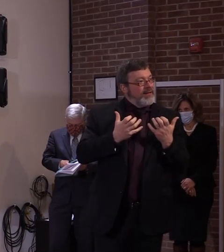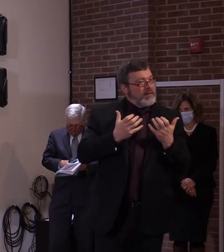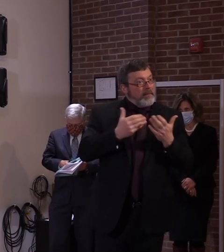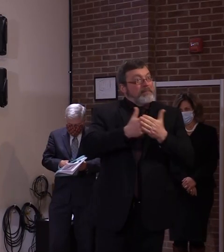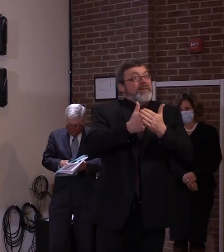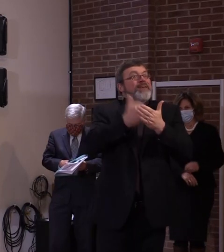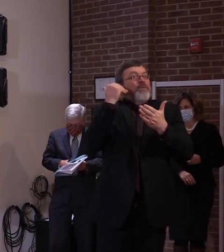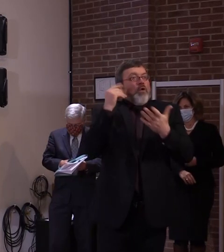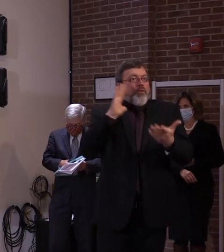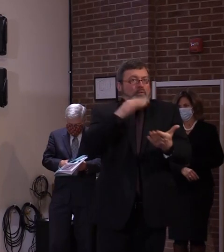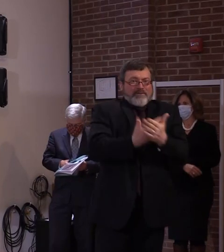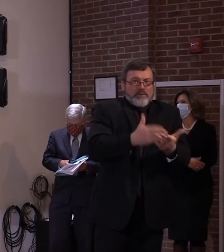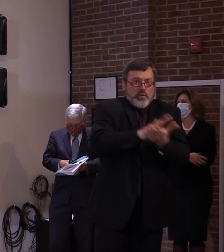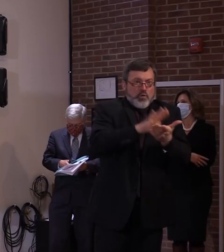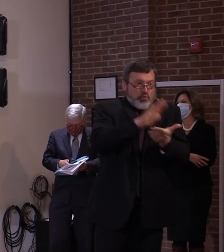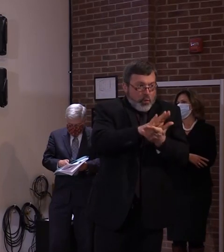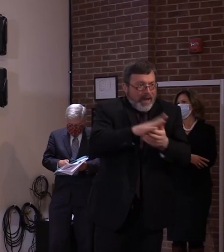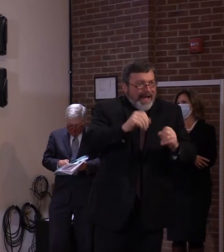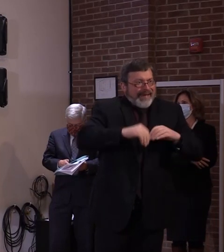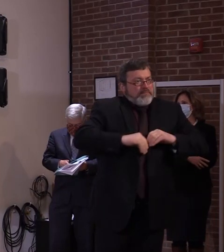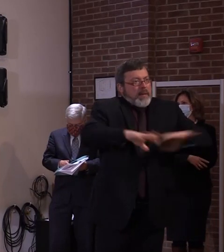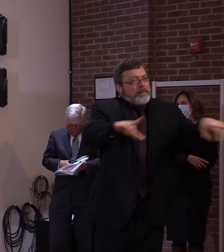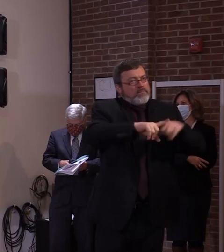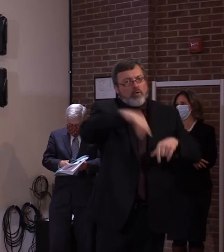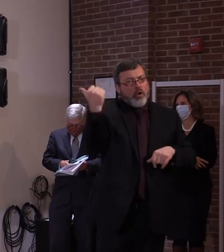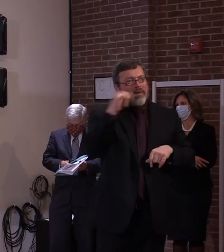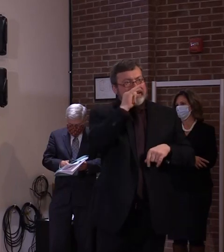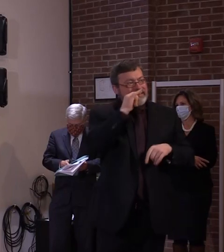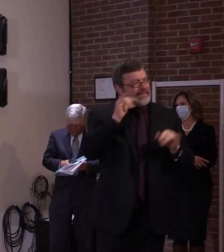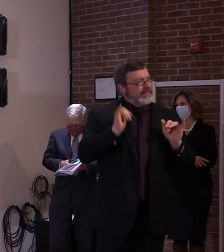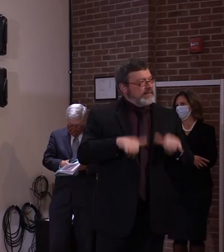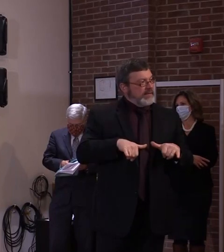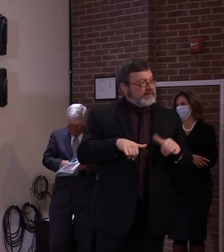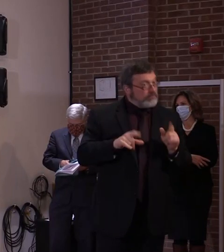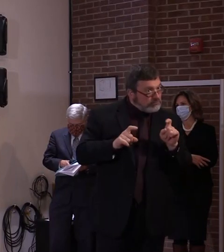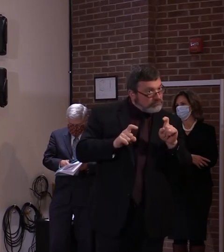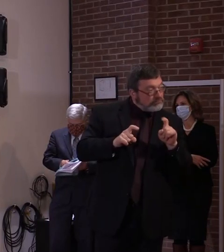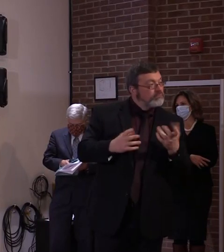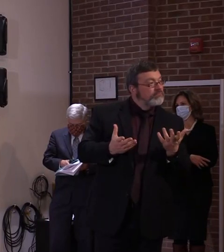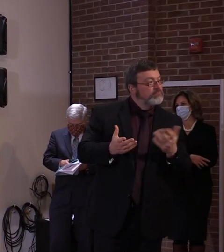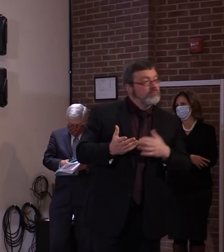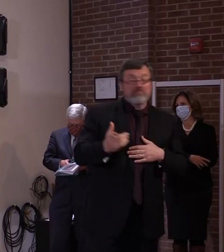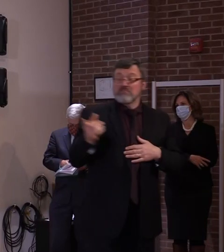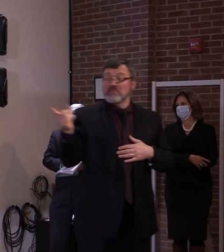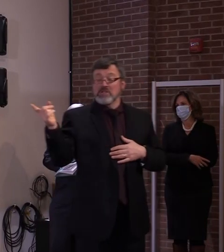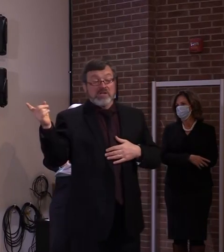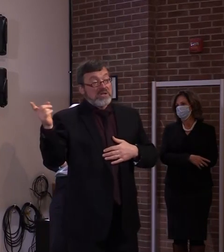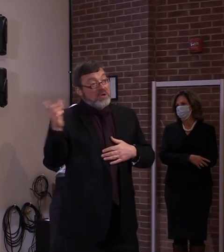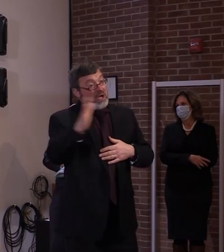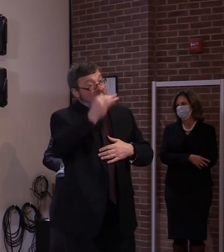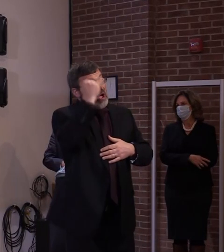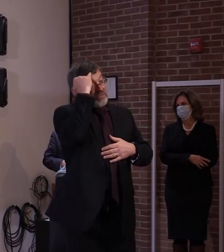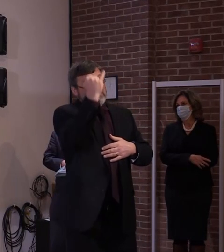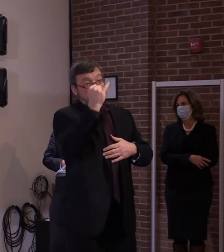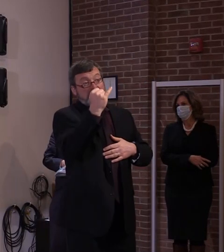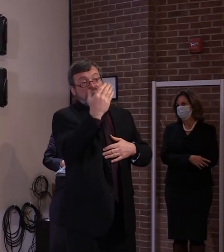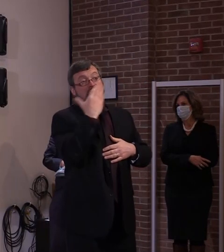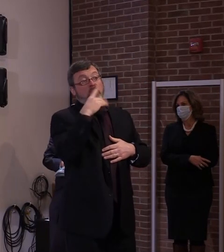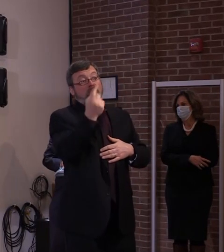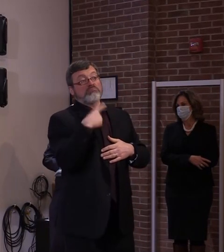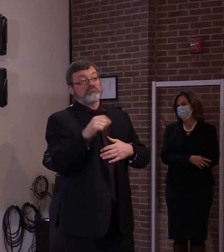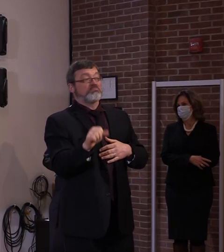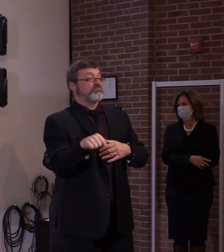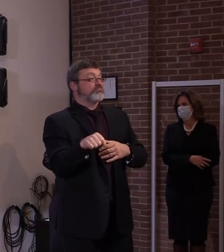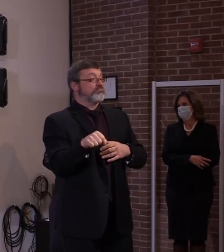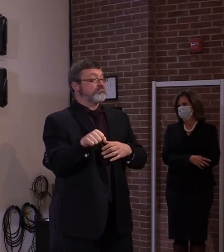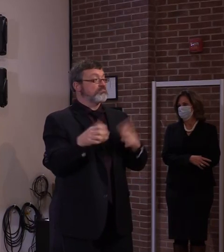time together? Yeah, I mean, you raised some good questions, but, you know, firstly, we're, you know, school is going to close